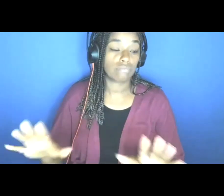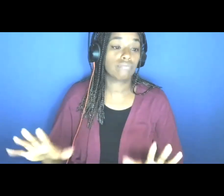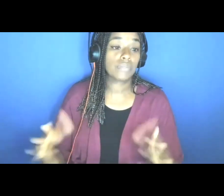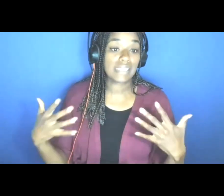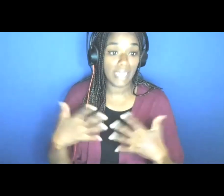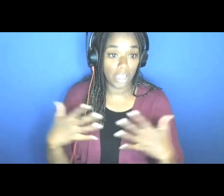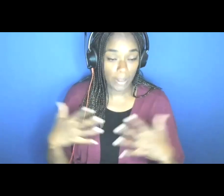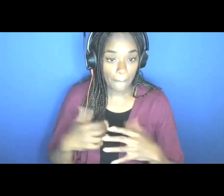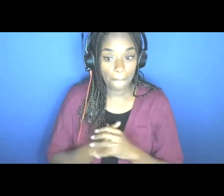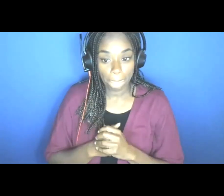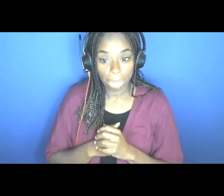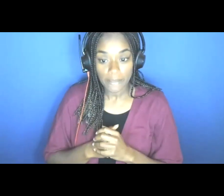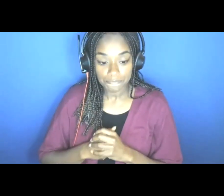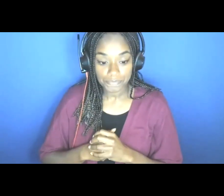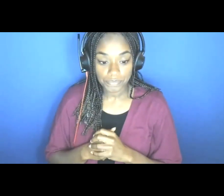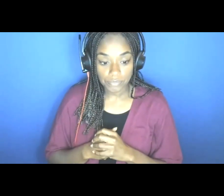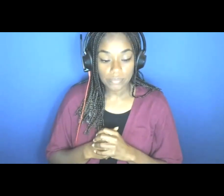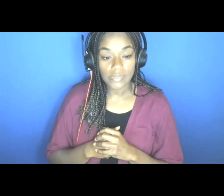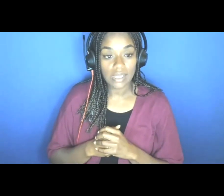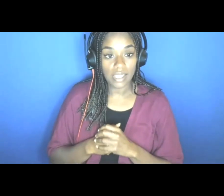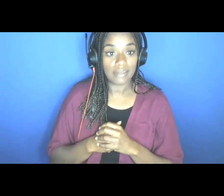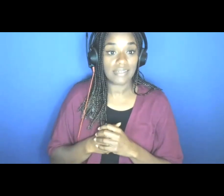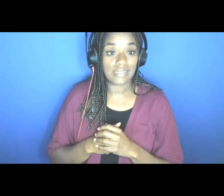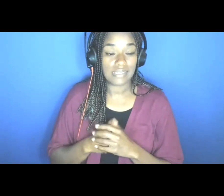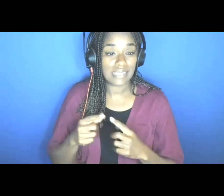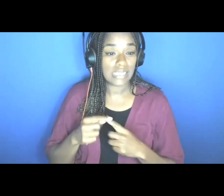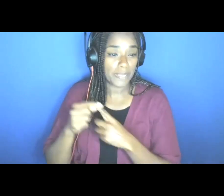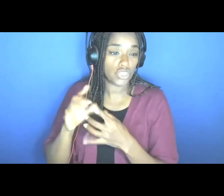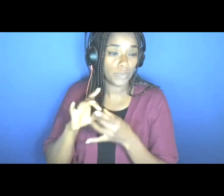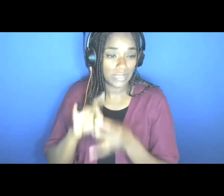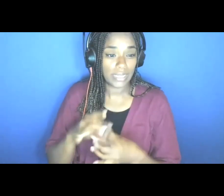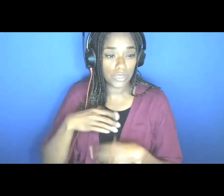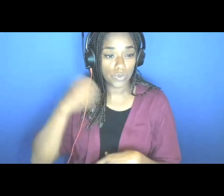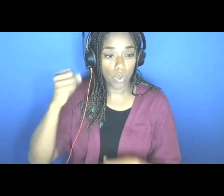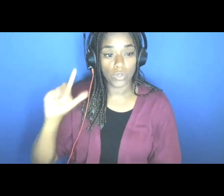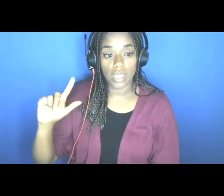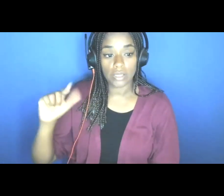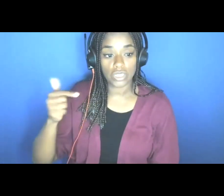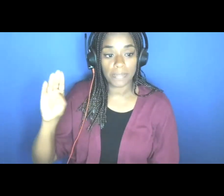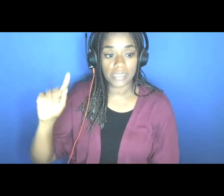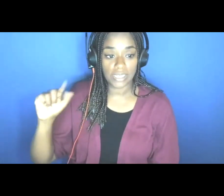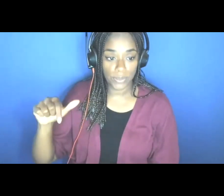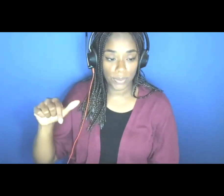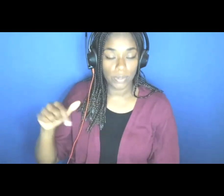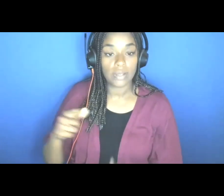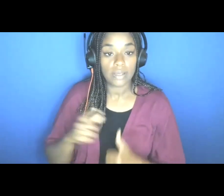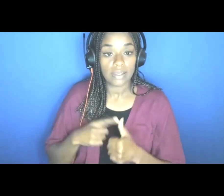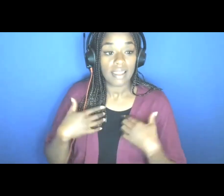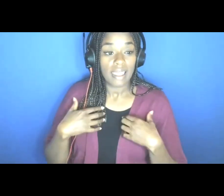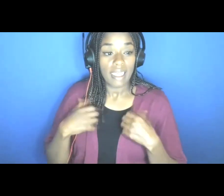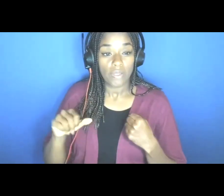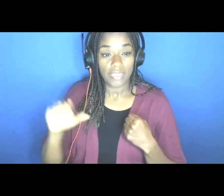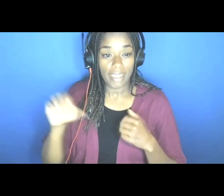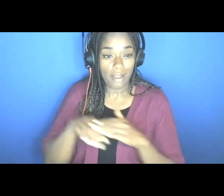as they reported related to older LGBTQ people. One was healthcare access